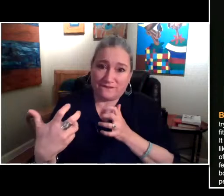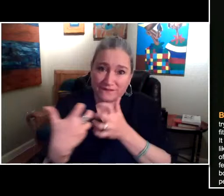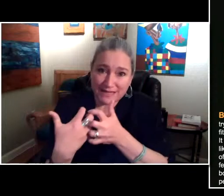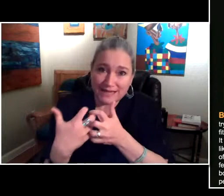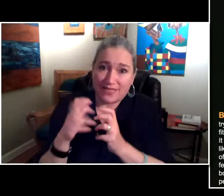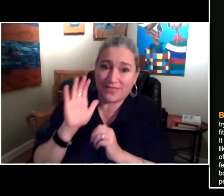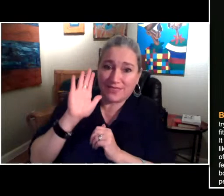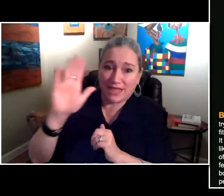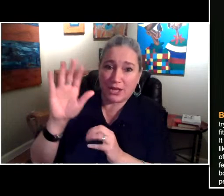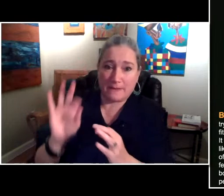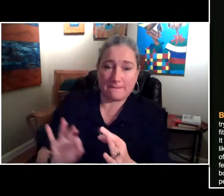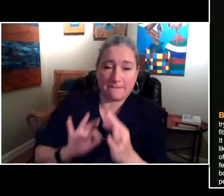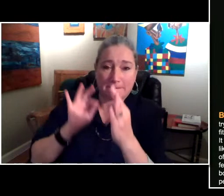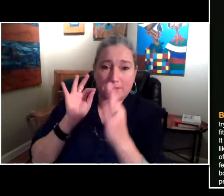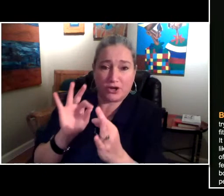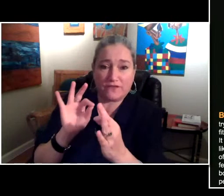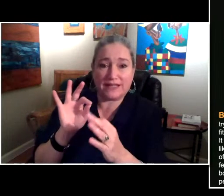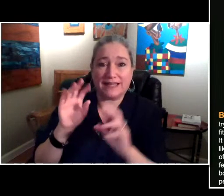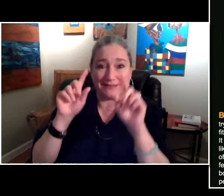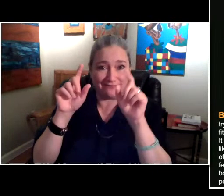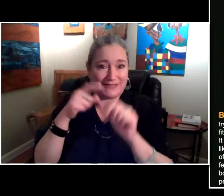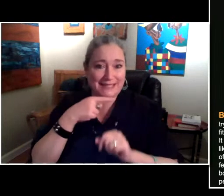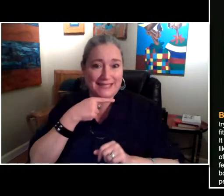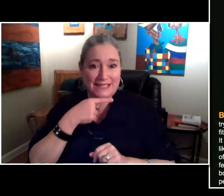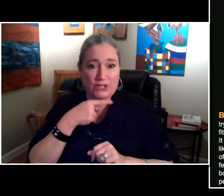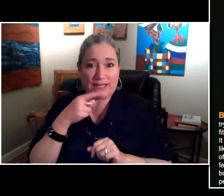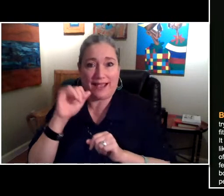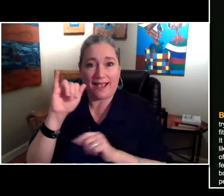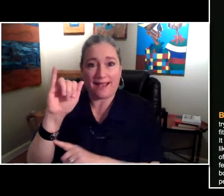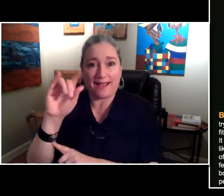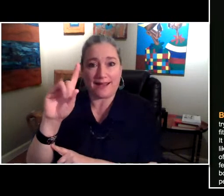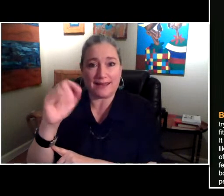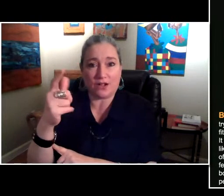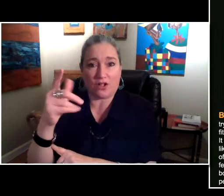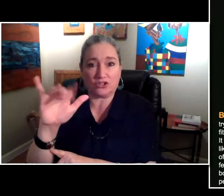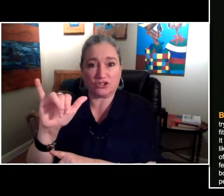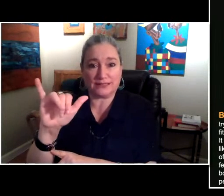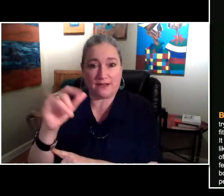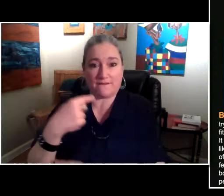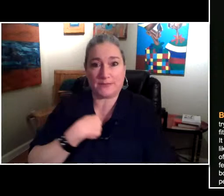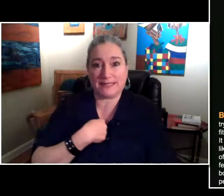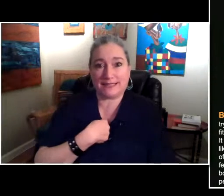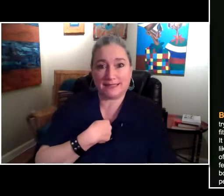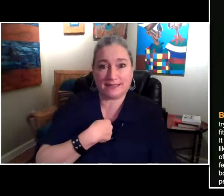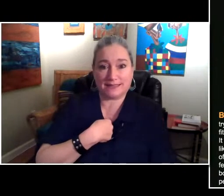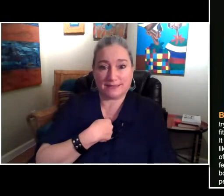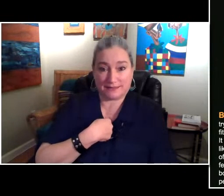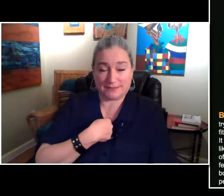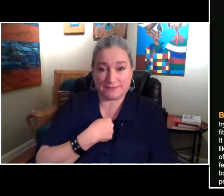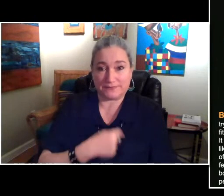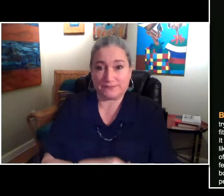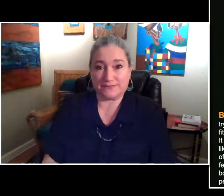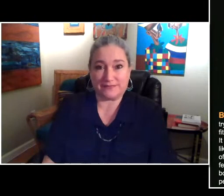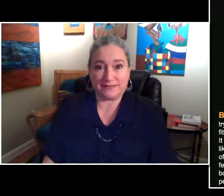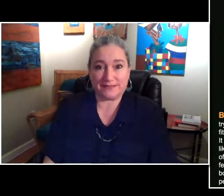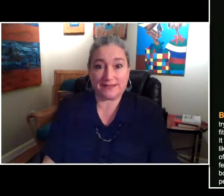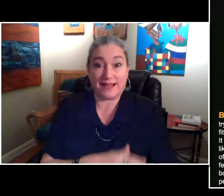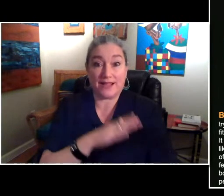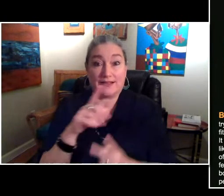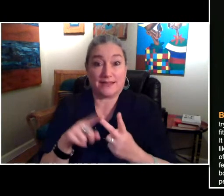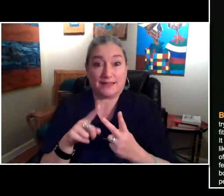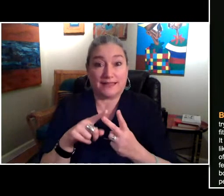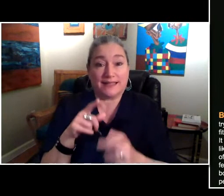mad. I tried to fit their perfect hearing ideology of me.